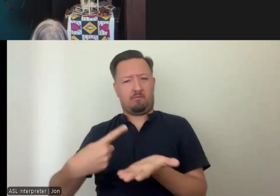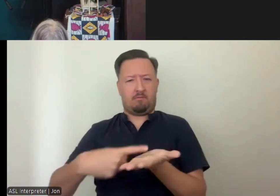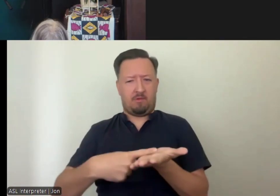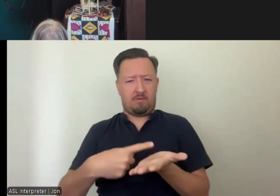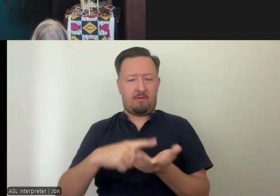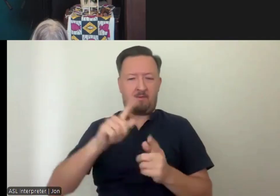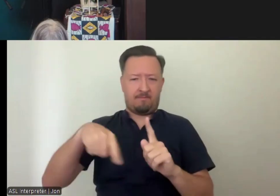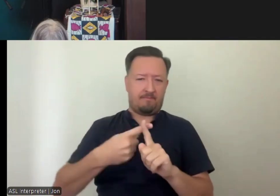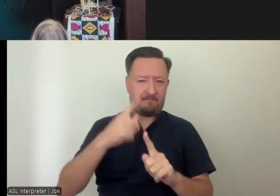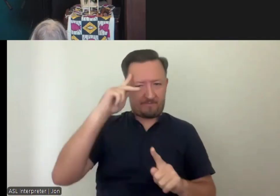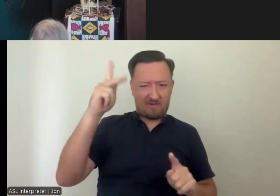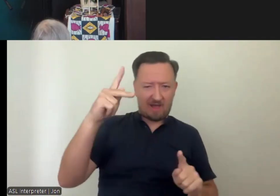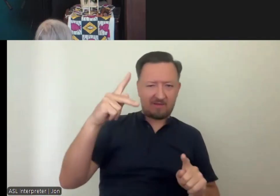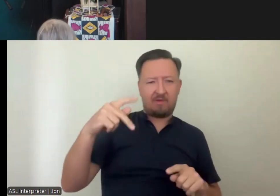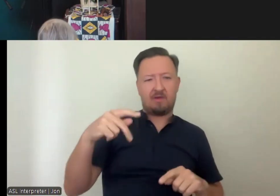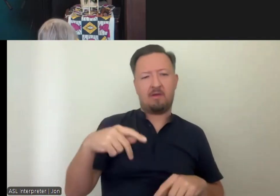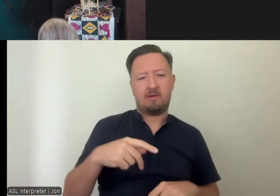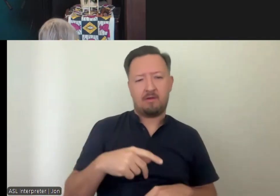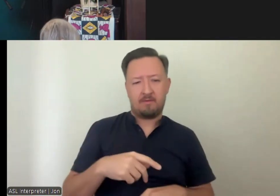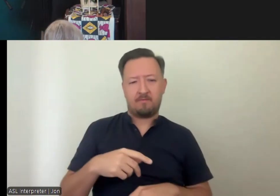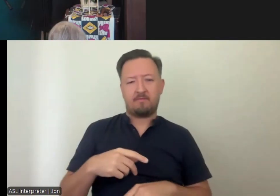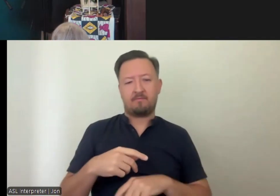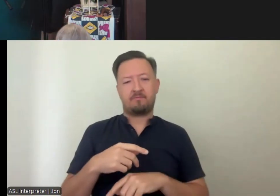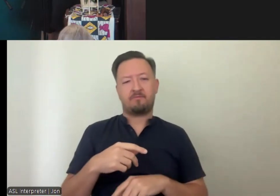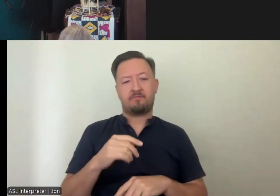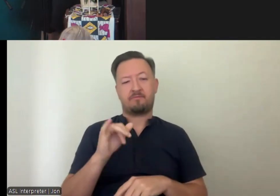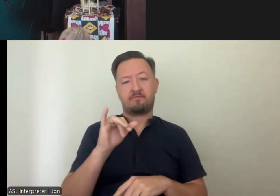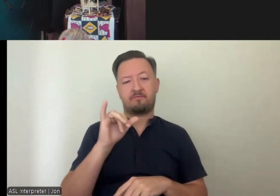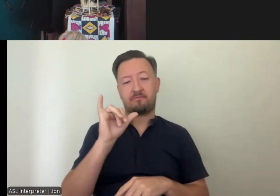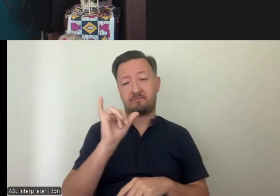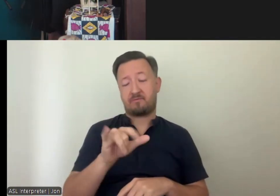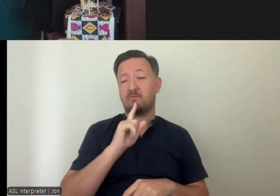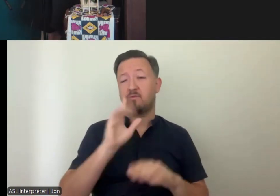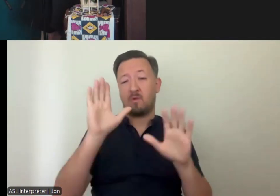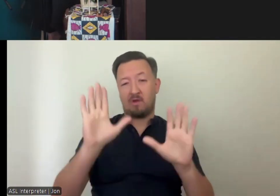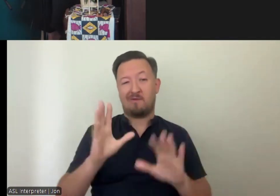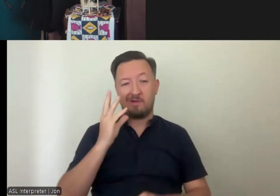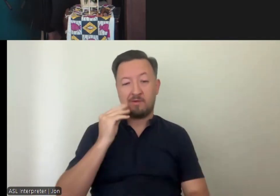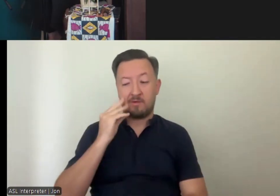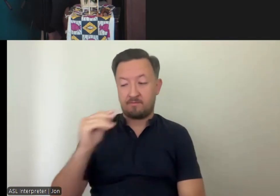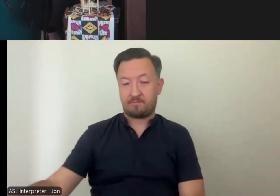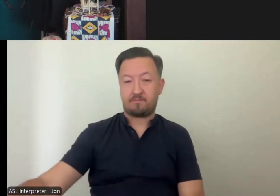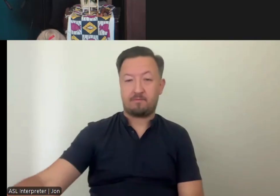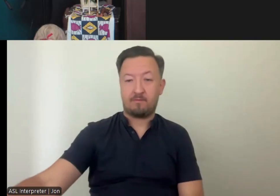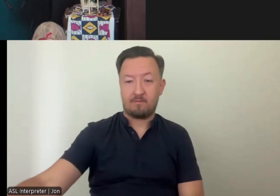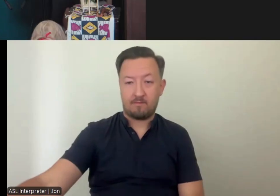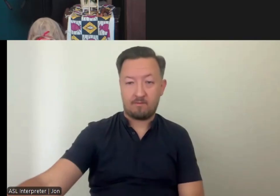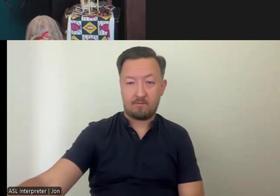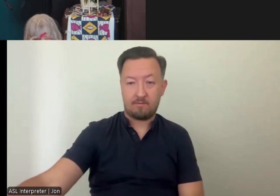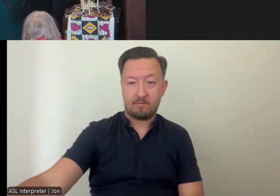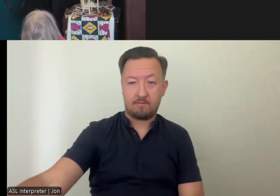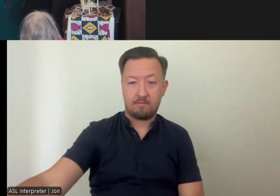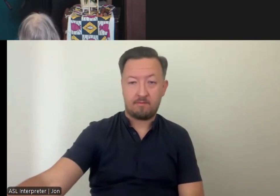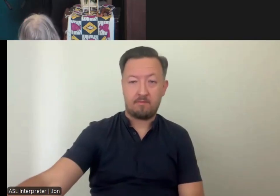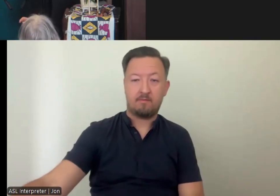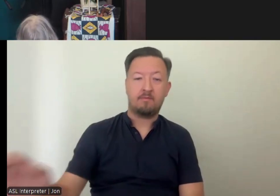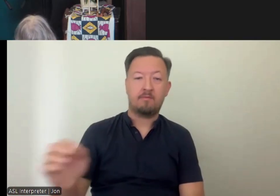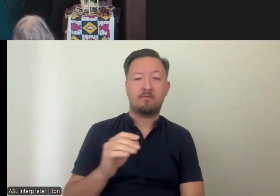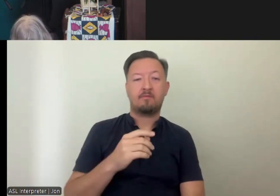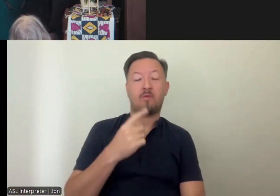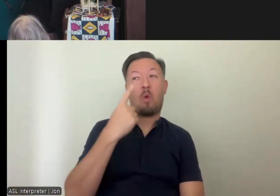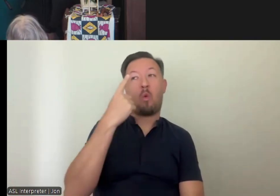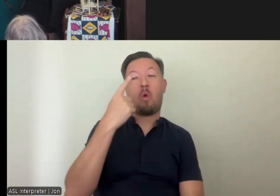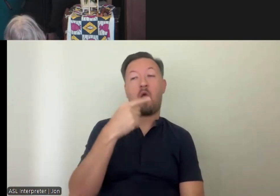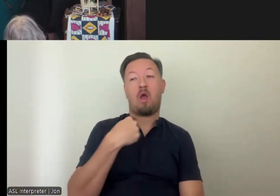about philosophy and way of life. So yeah, that was a great experience. I think what resonated, certainly with our members, was